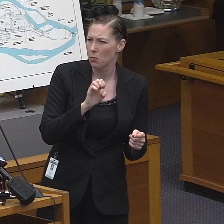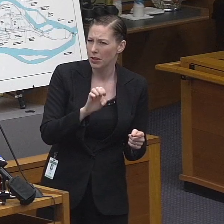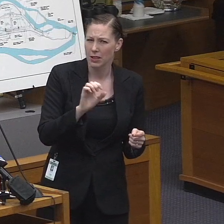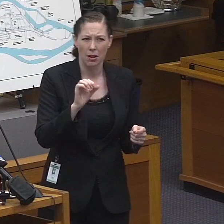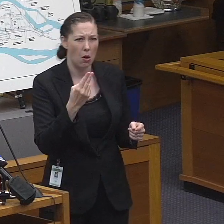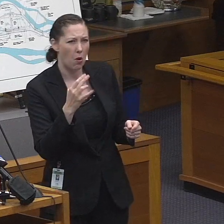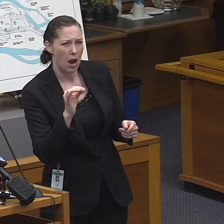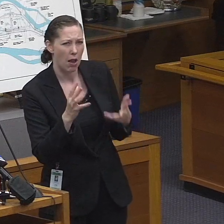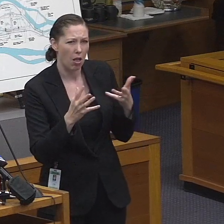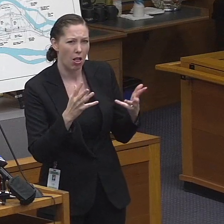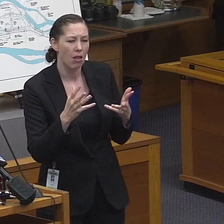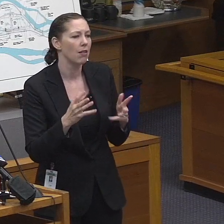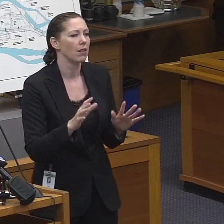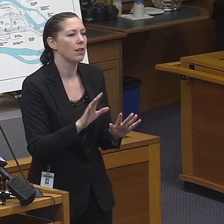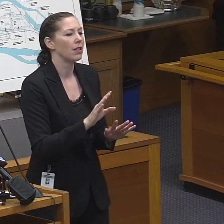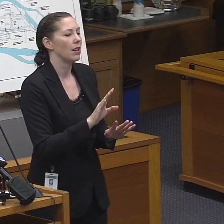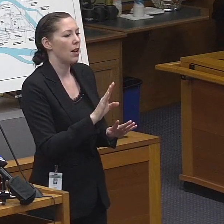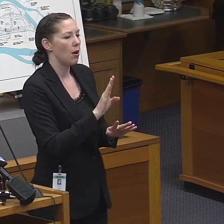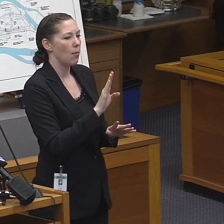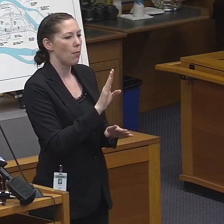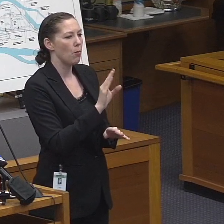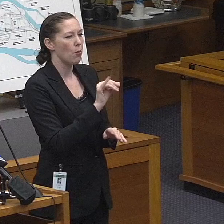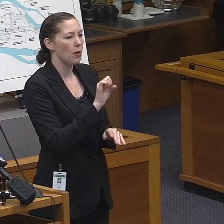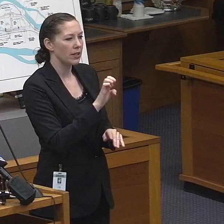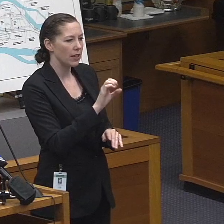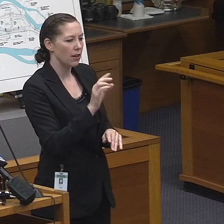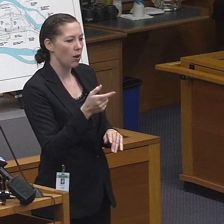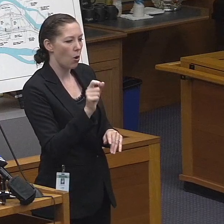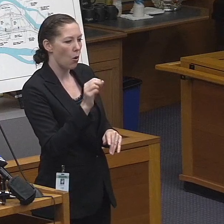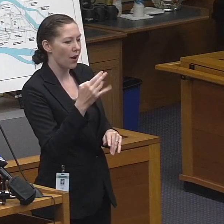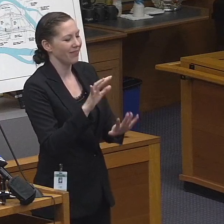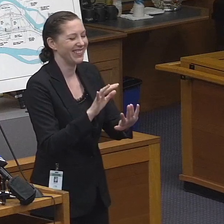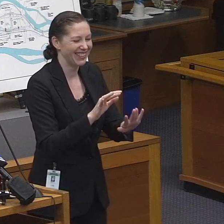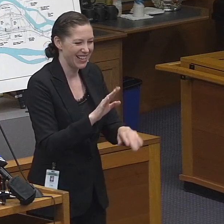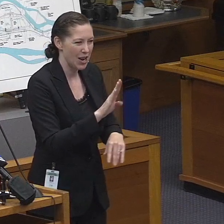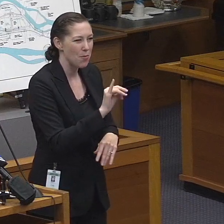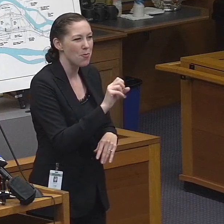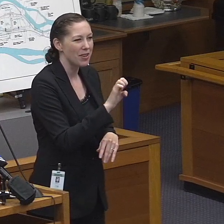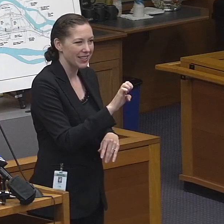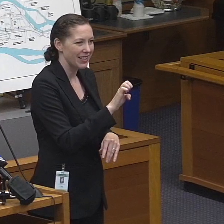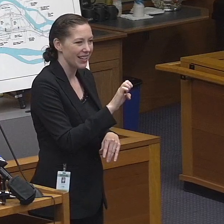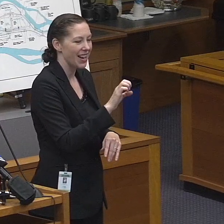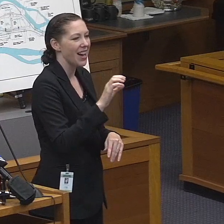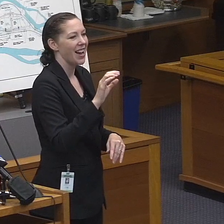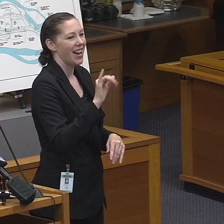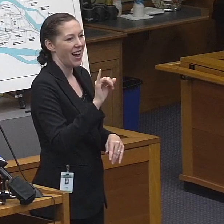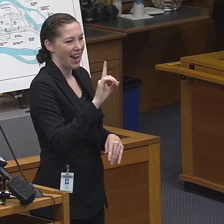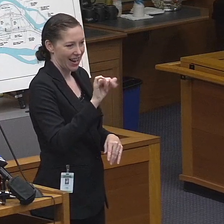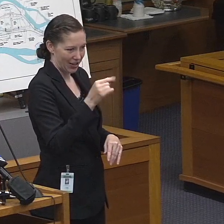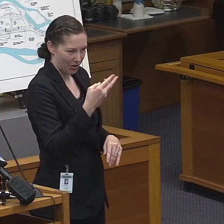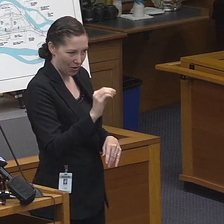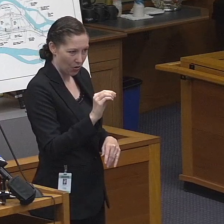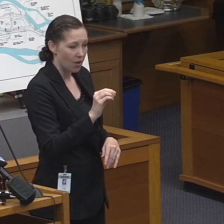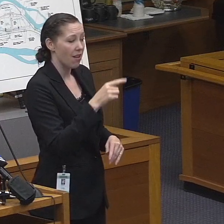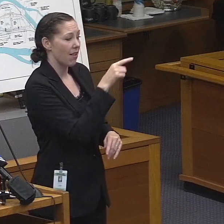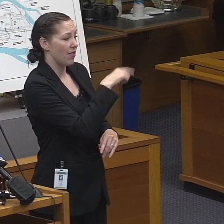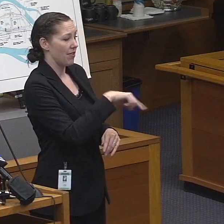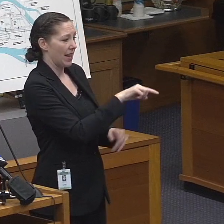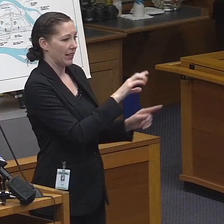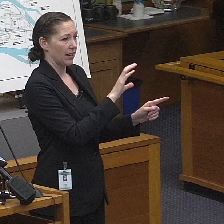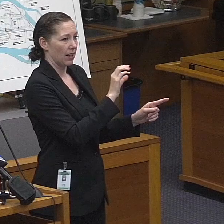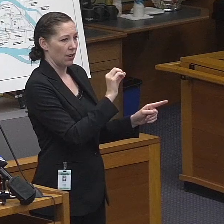So Boise, Idaho is the Corolo lab that is studying the activated